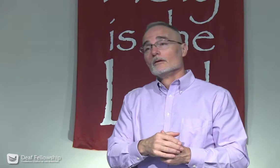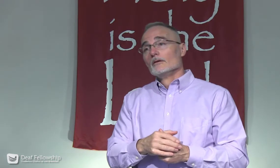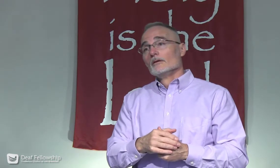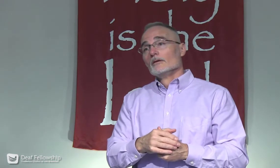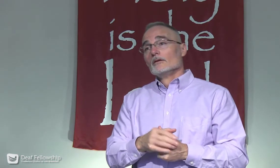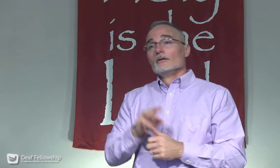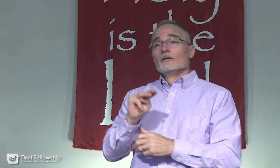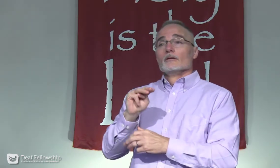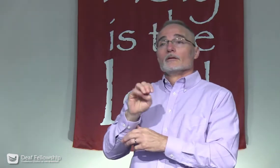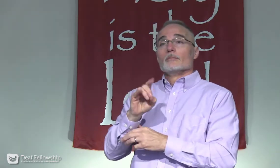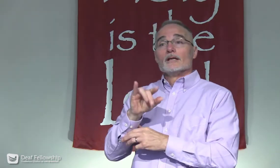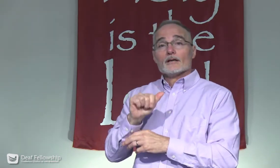truth